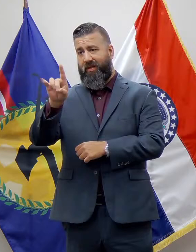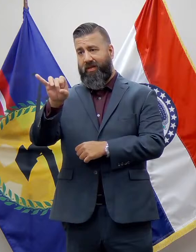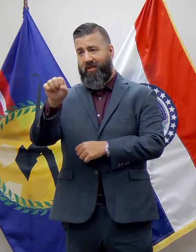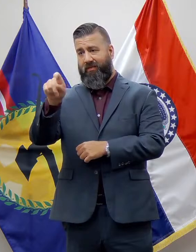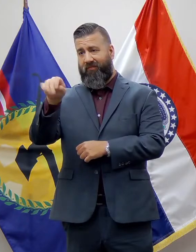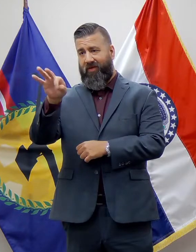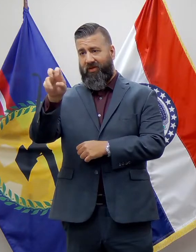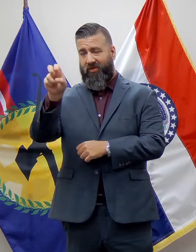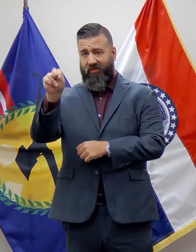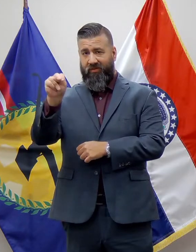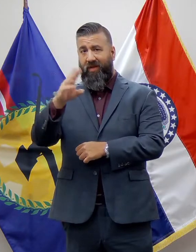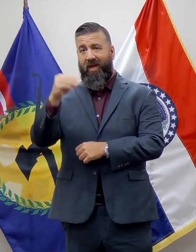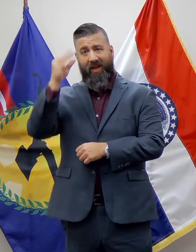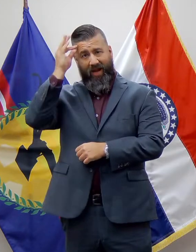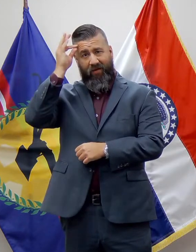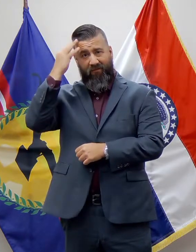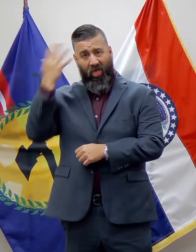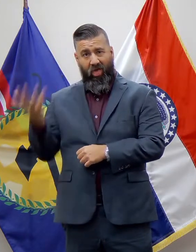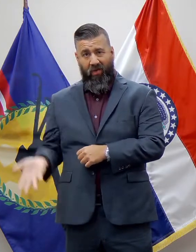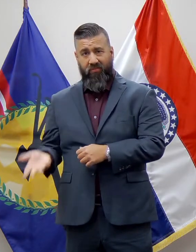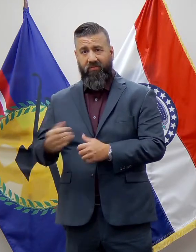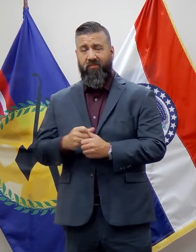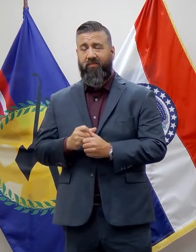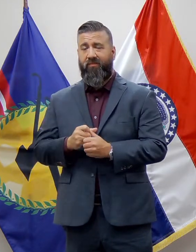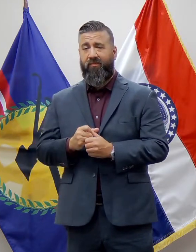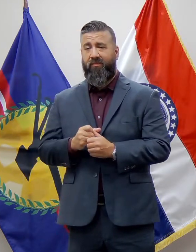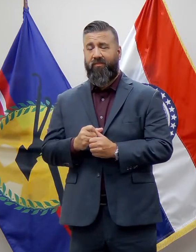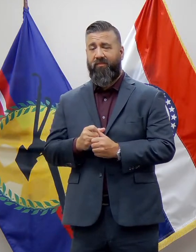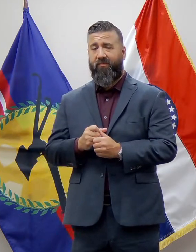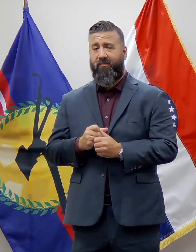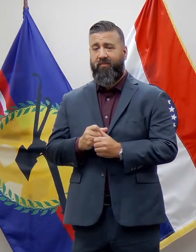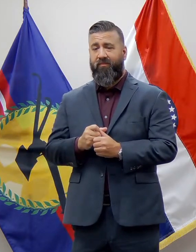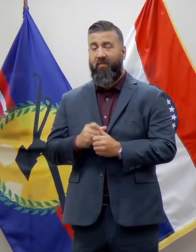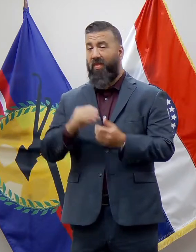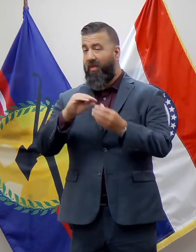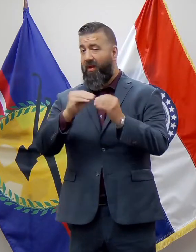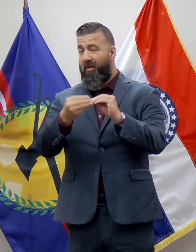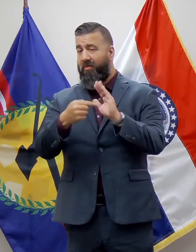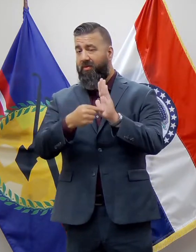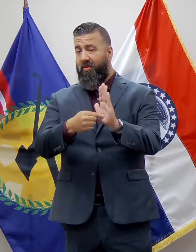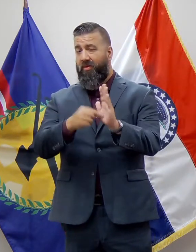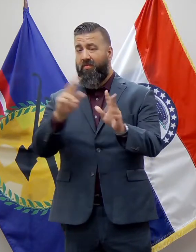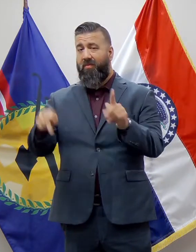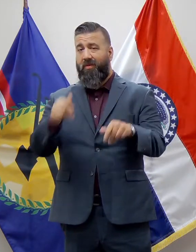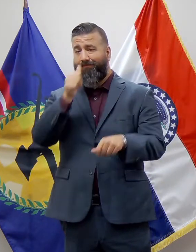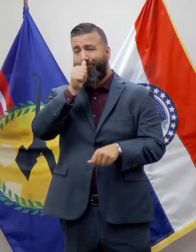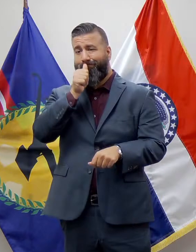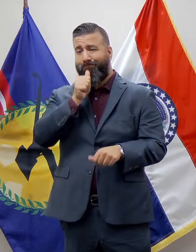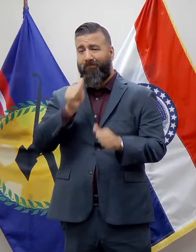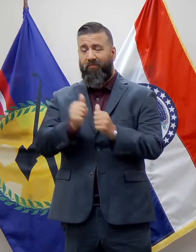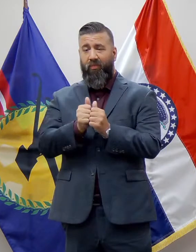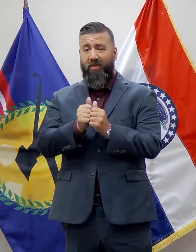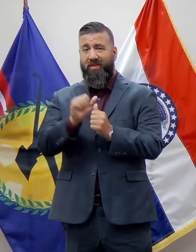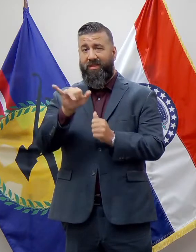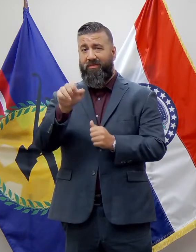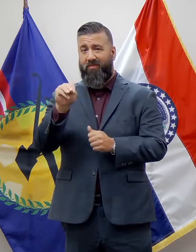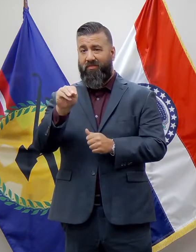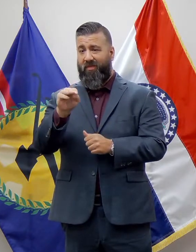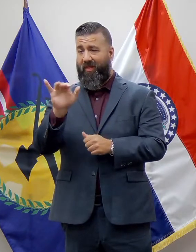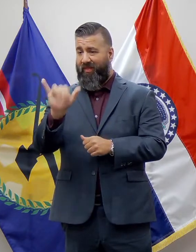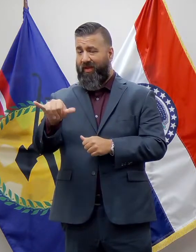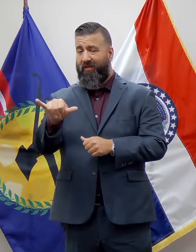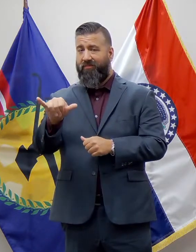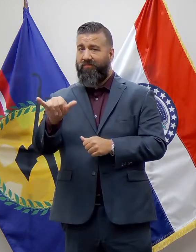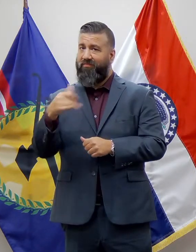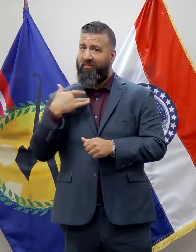loss. The data tells us that some who suffer from long-term symptoms like this are often younger, in their 20s